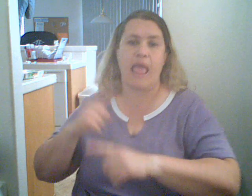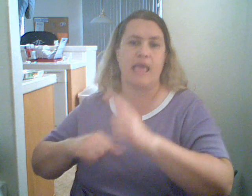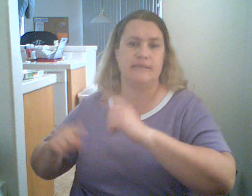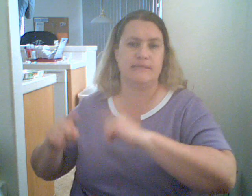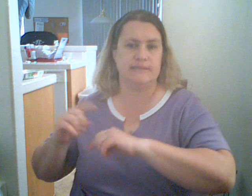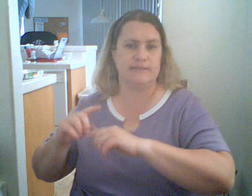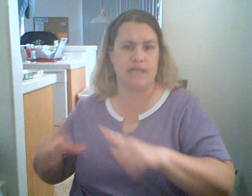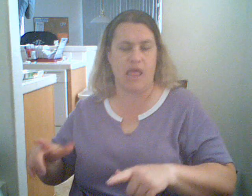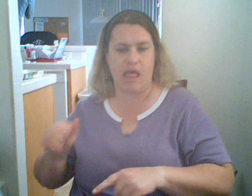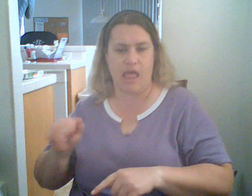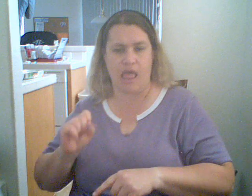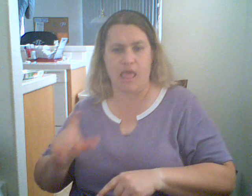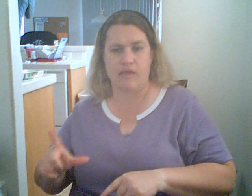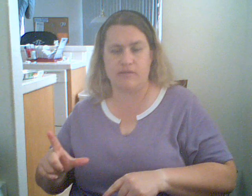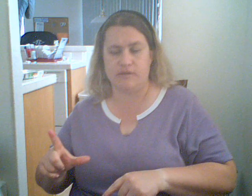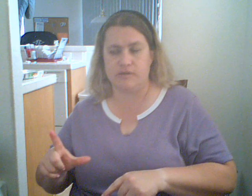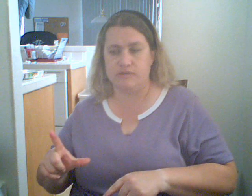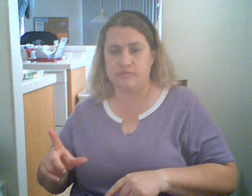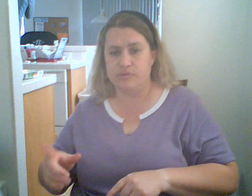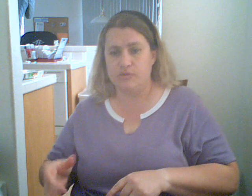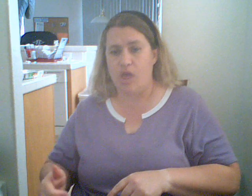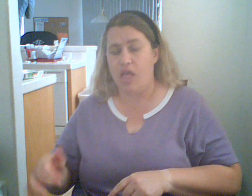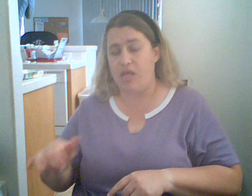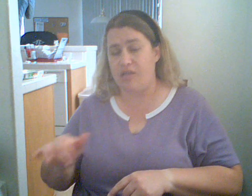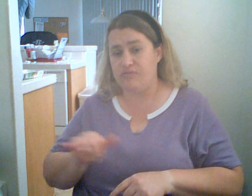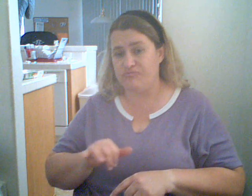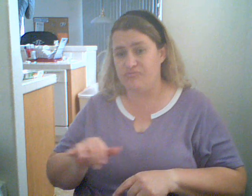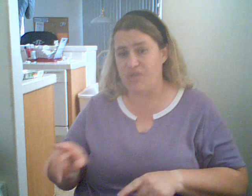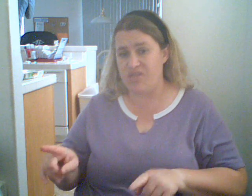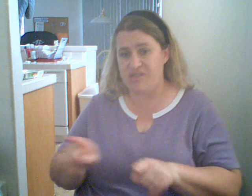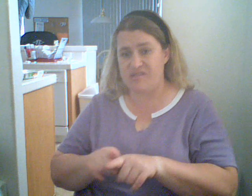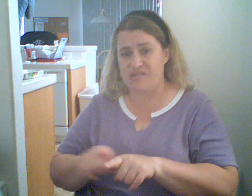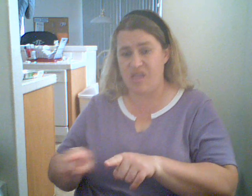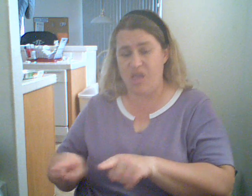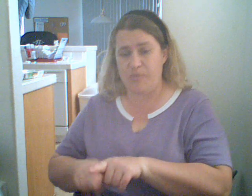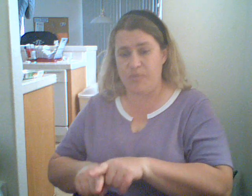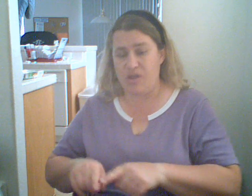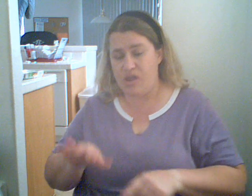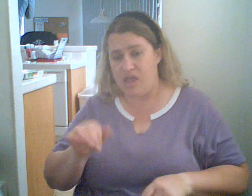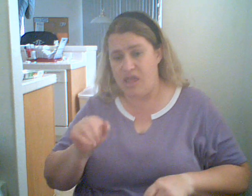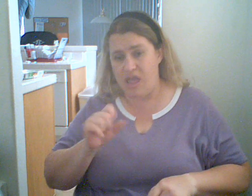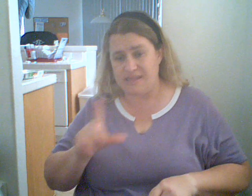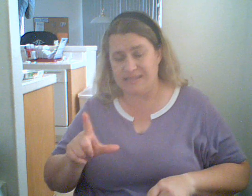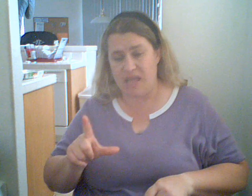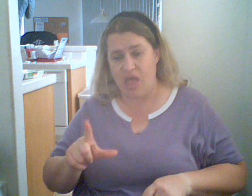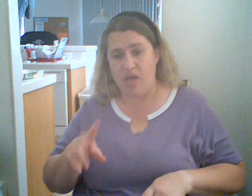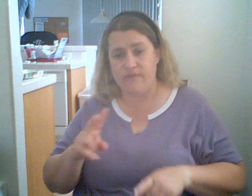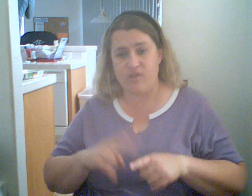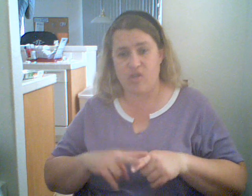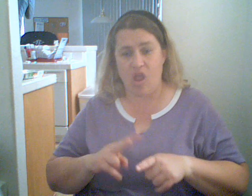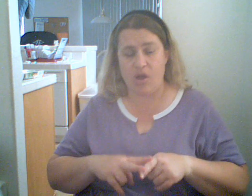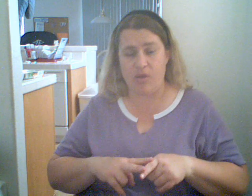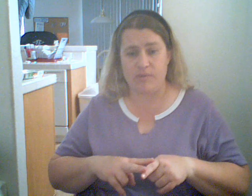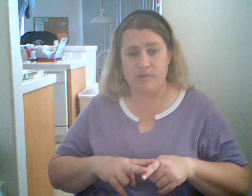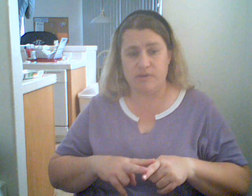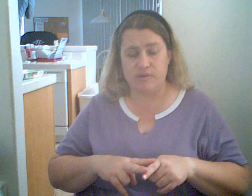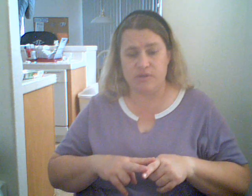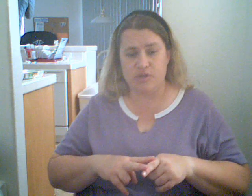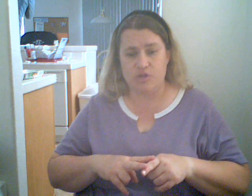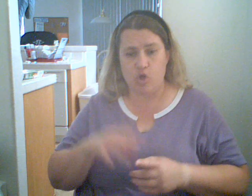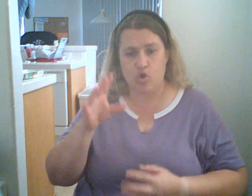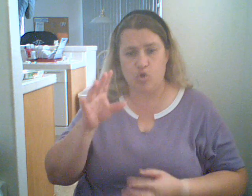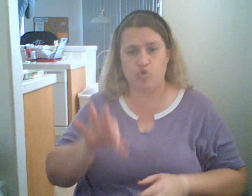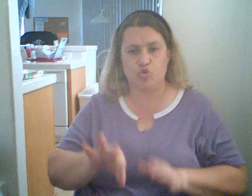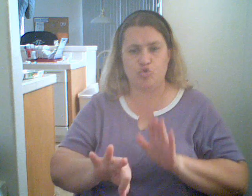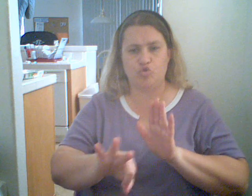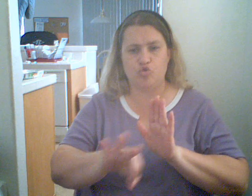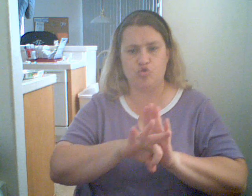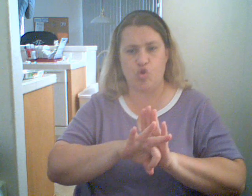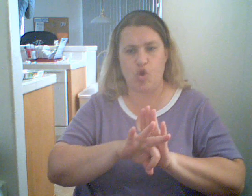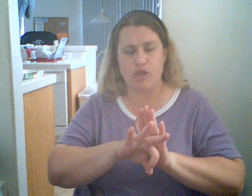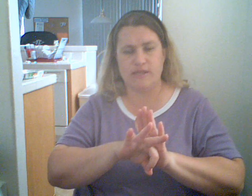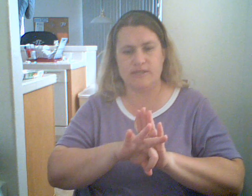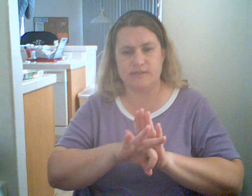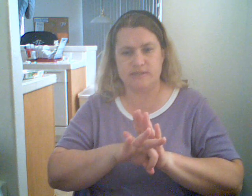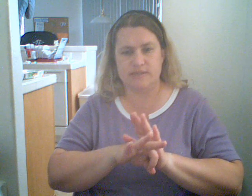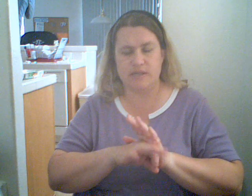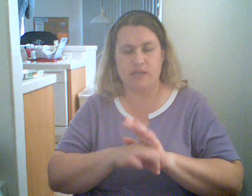during the interpreting task, including sign vocabulary, choice and sign modification to show variation in meaning